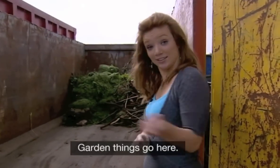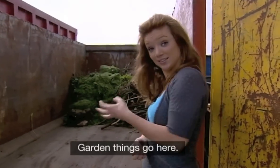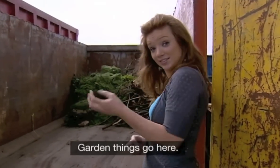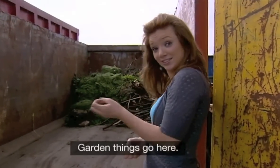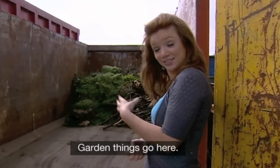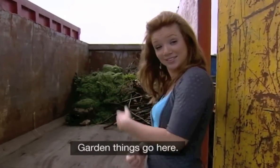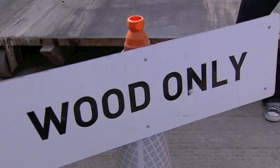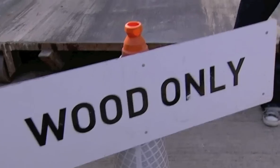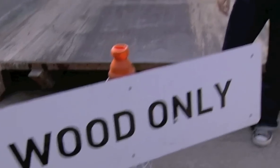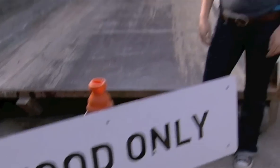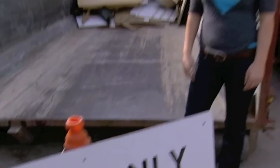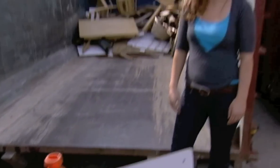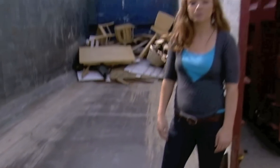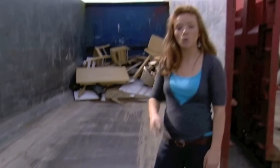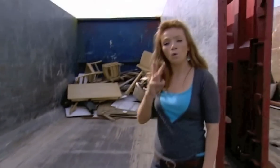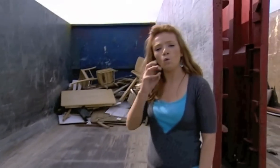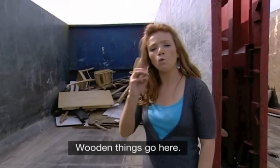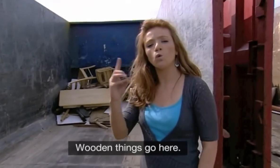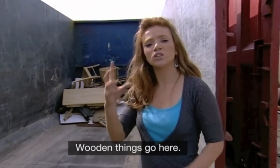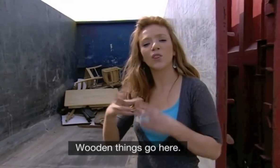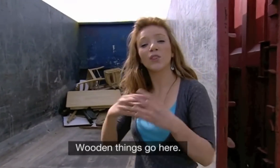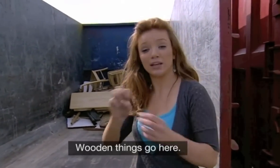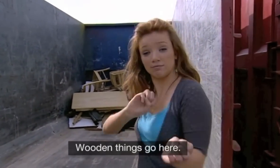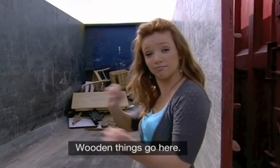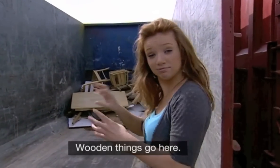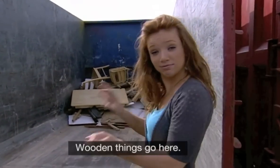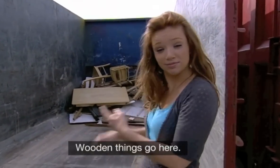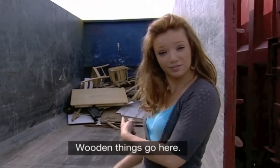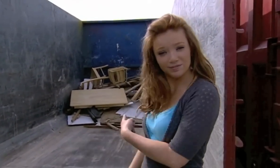Garden things go here. Wooden things go here.